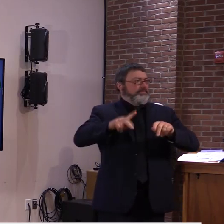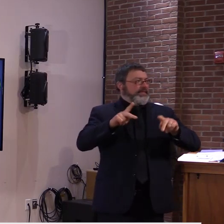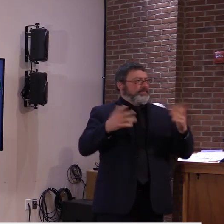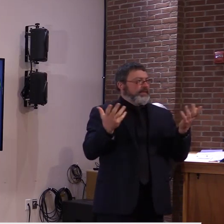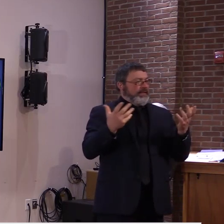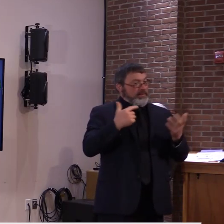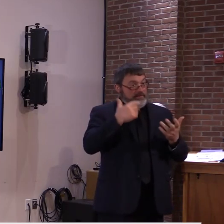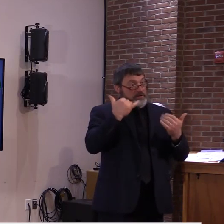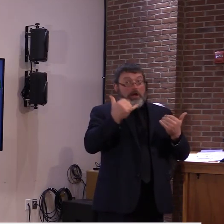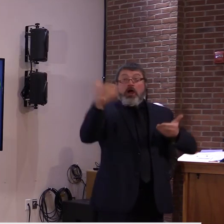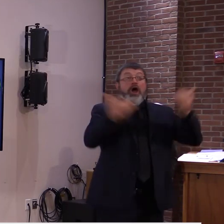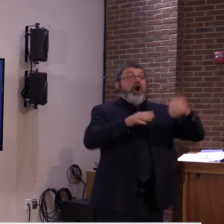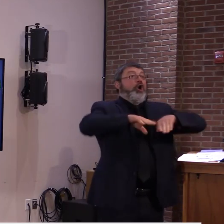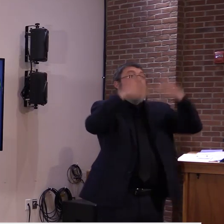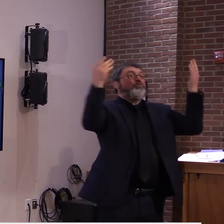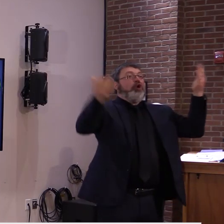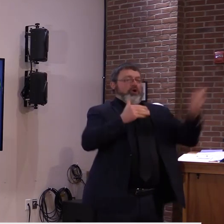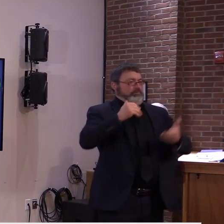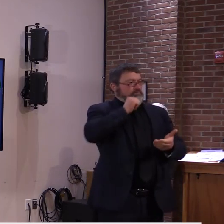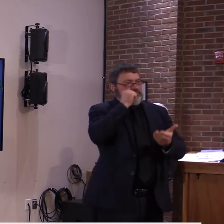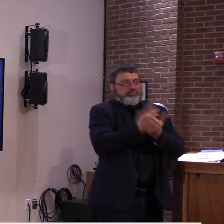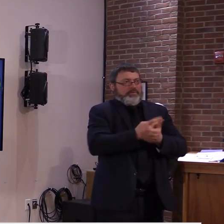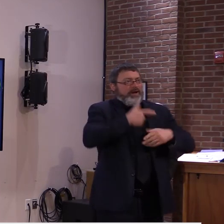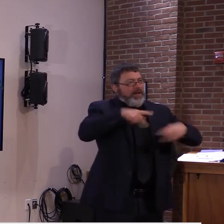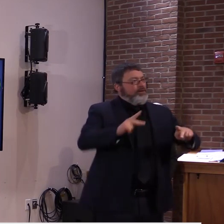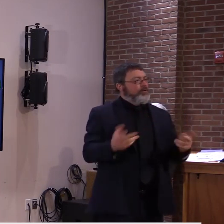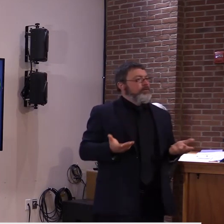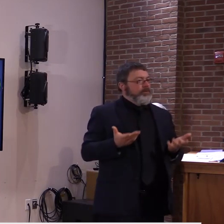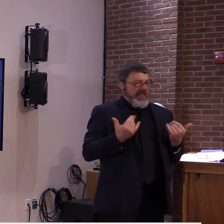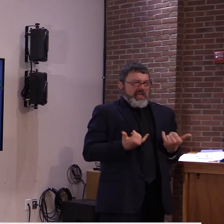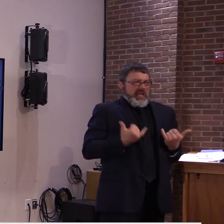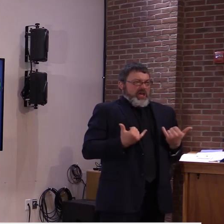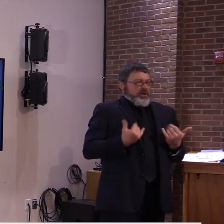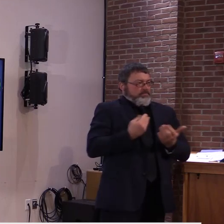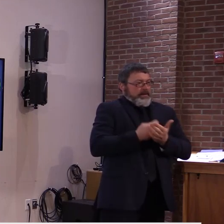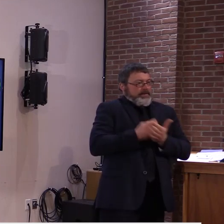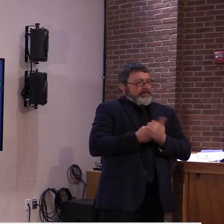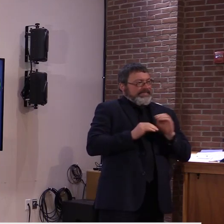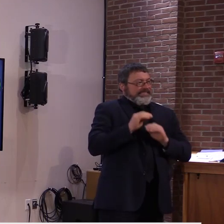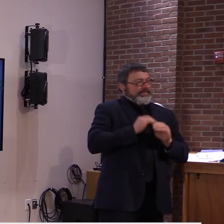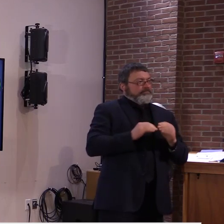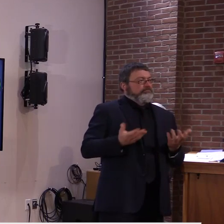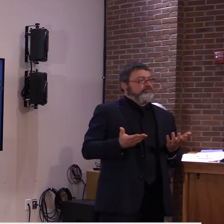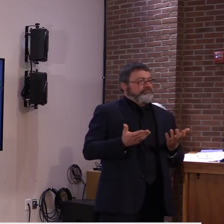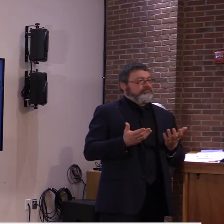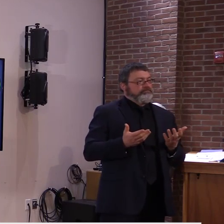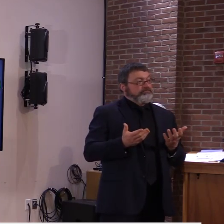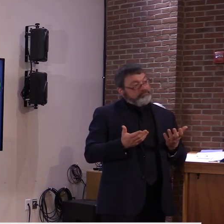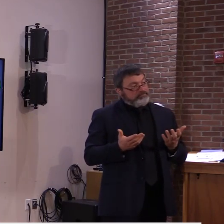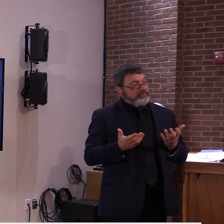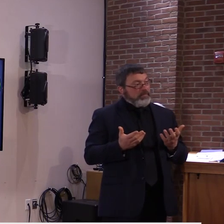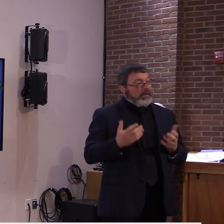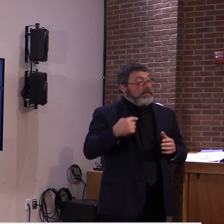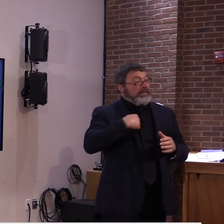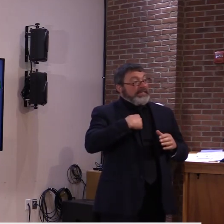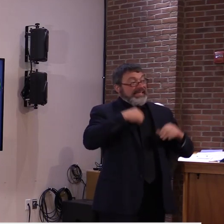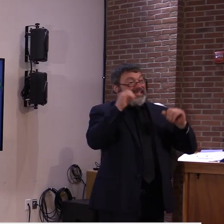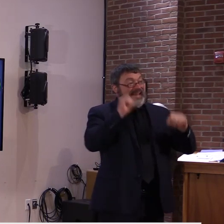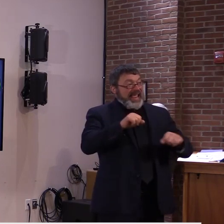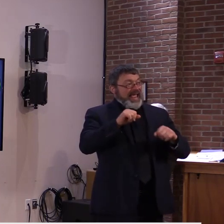spring, we are seeing, every request from agencies and departments for additional resources. I do believe that there has